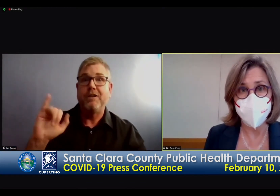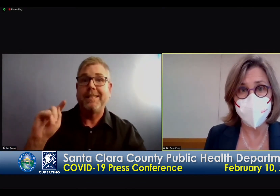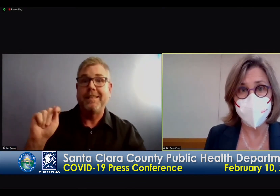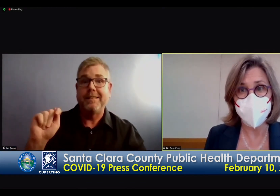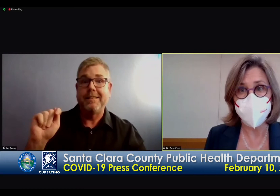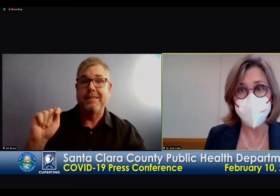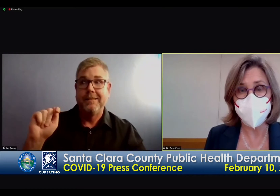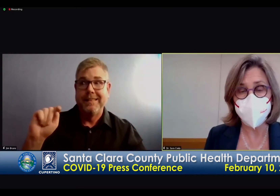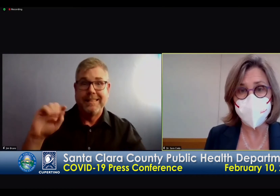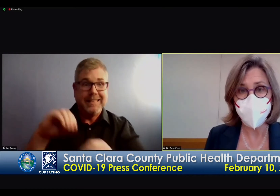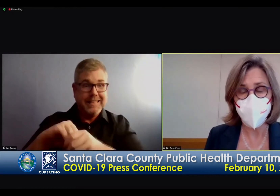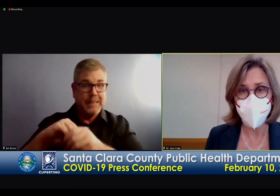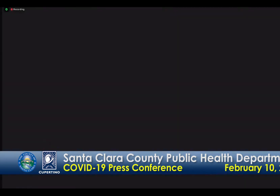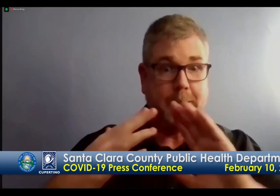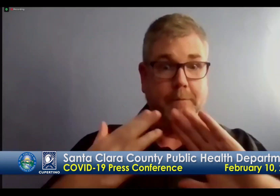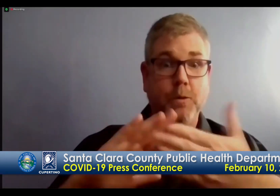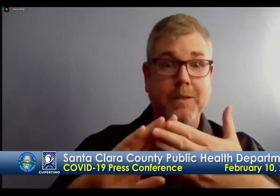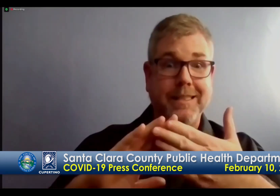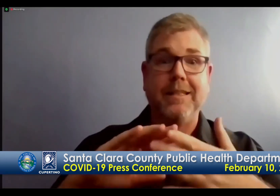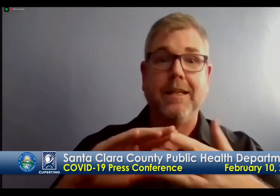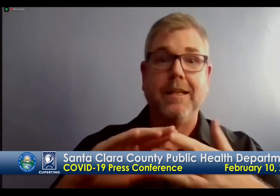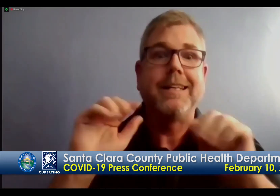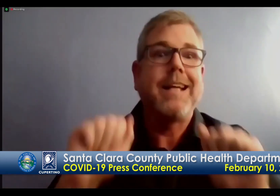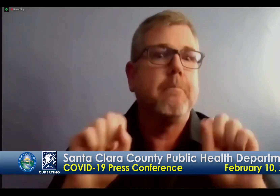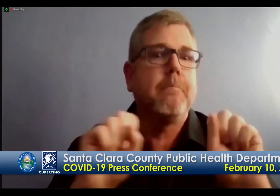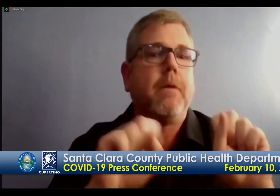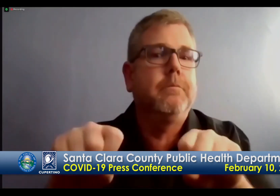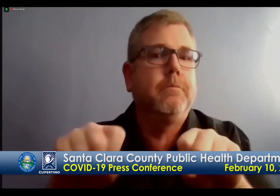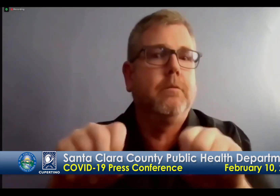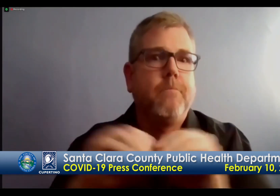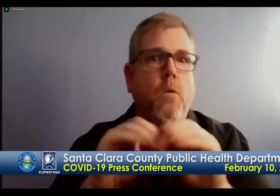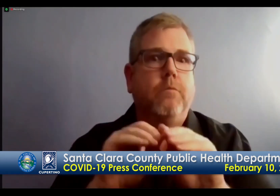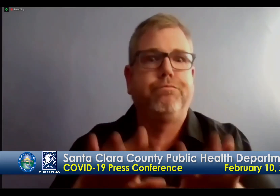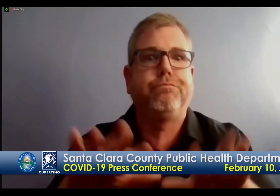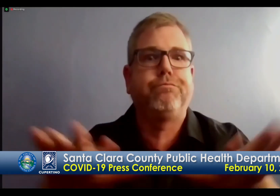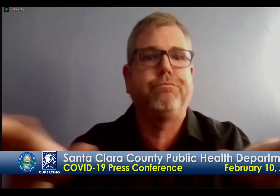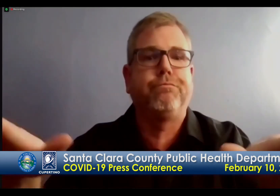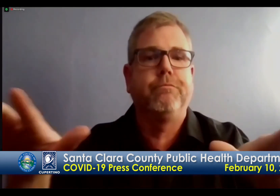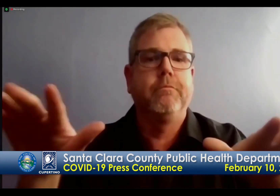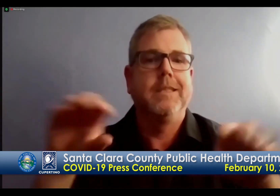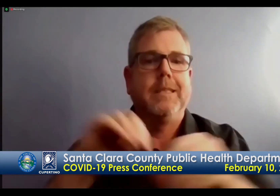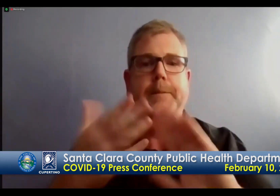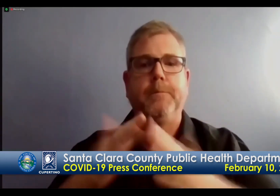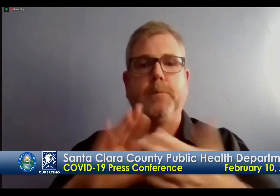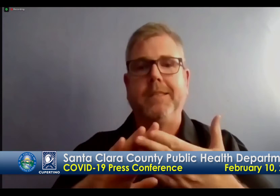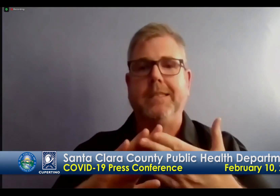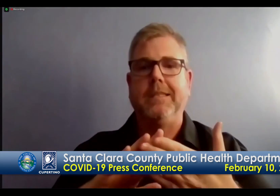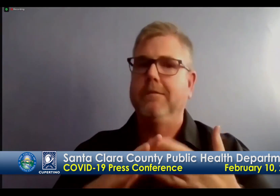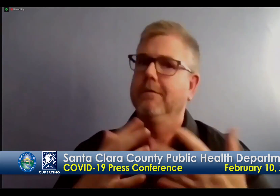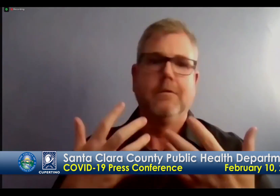Thank you. Our next question will come from Courtney Teague with Patch. I'm going to send you the unmute request.